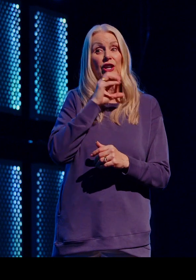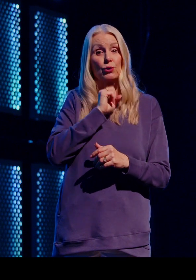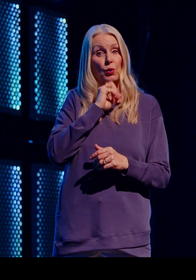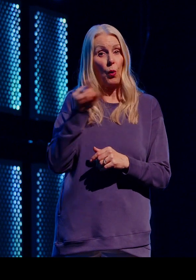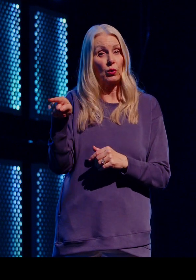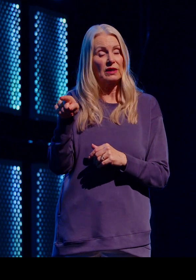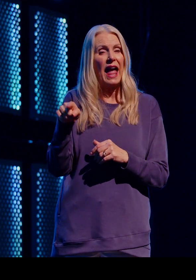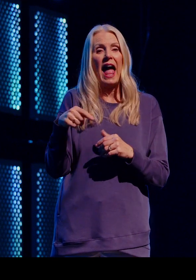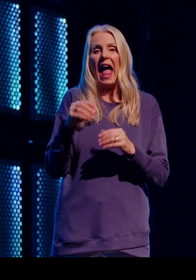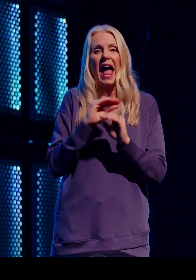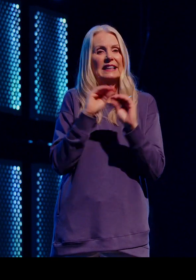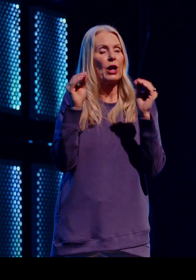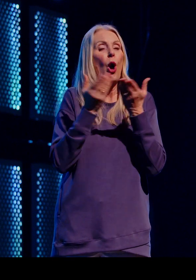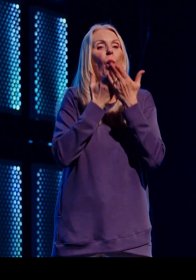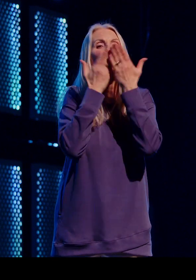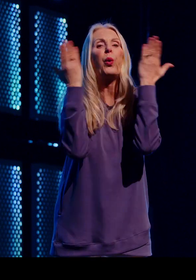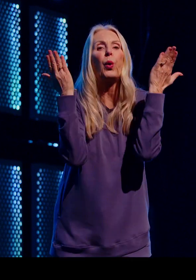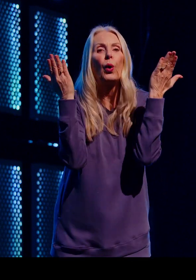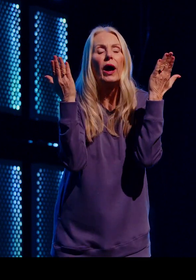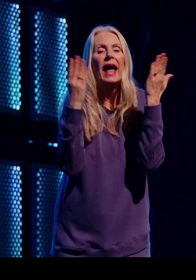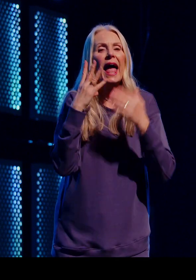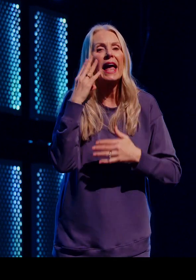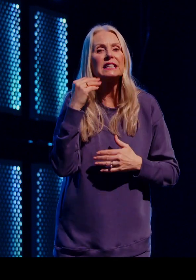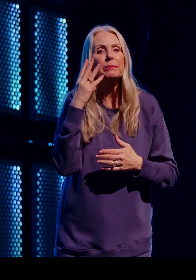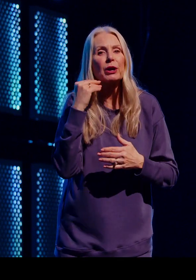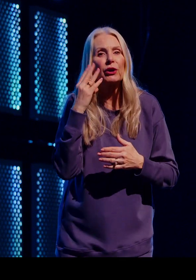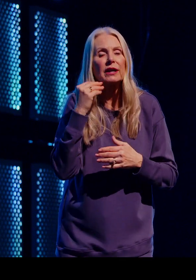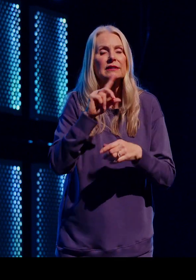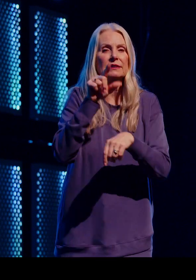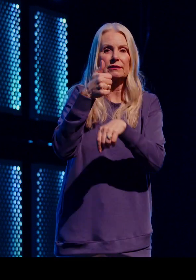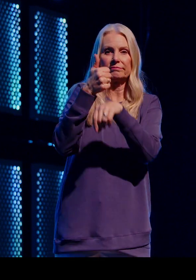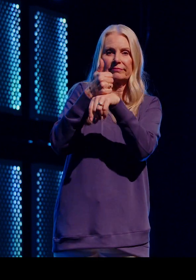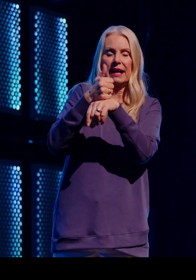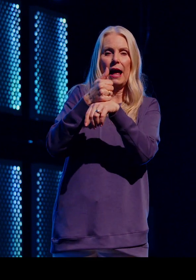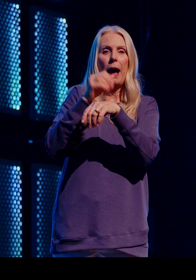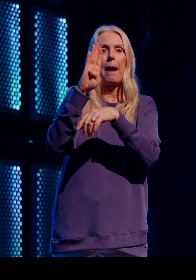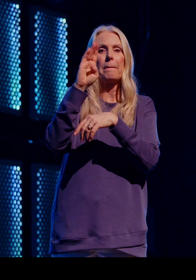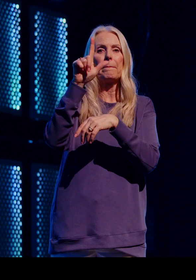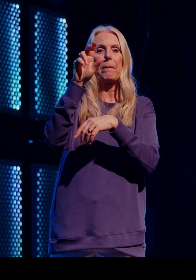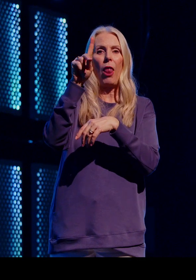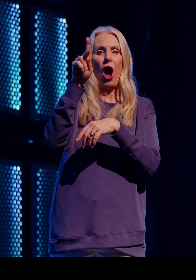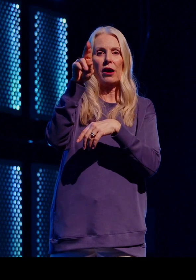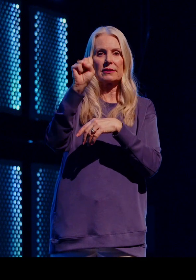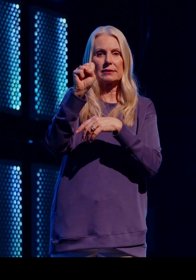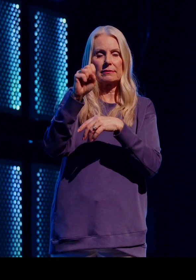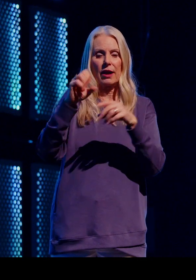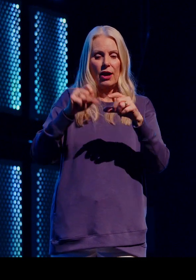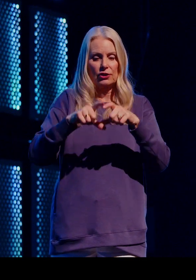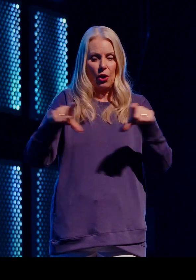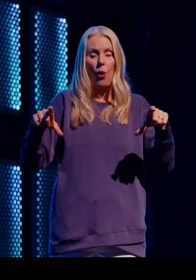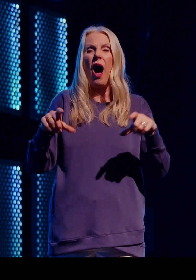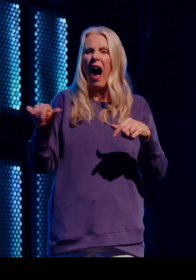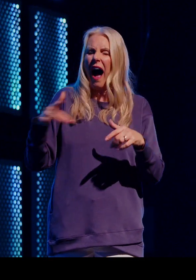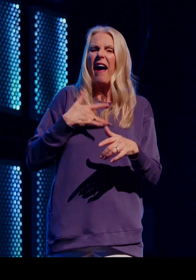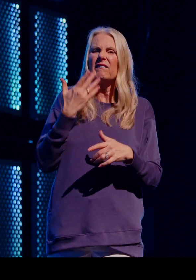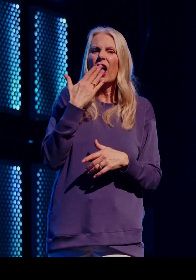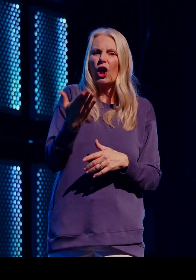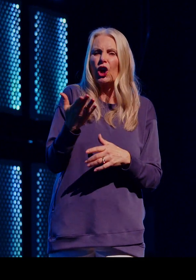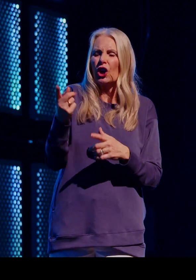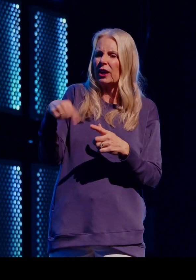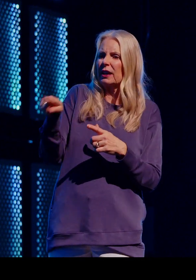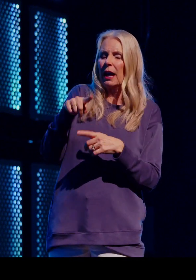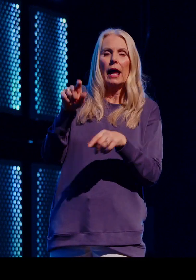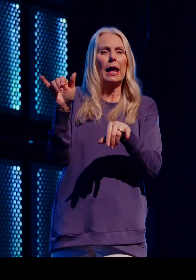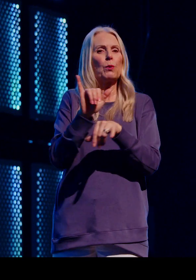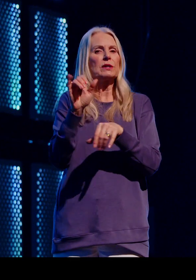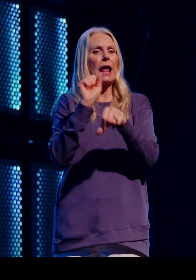little experience about laying block. So you can imagine how that went. But I felt good about this group. It was like